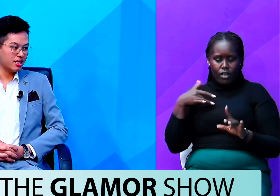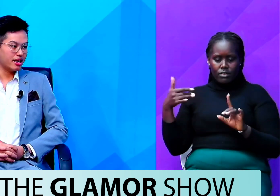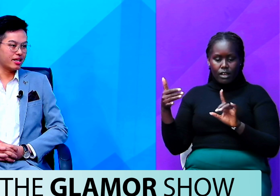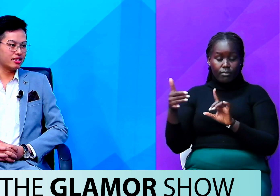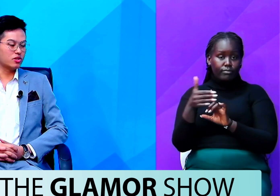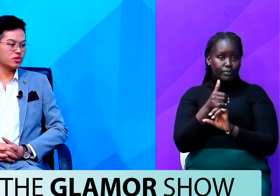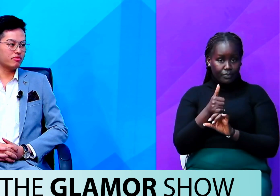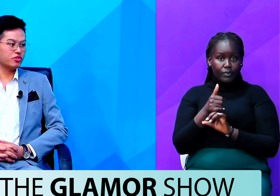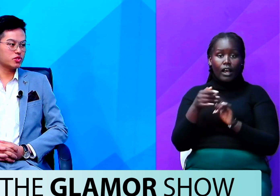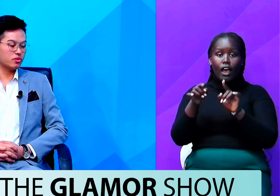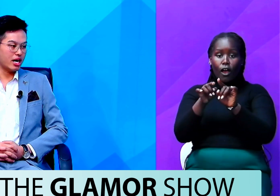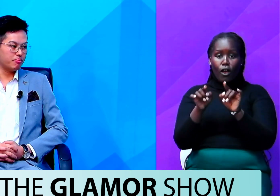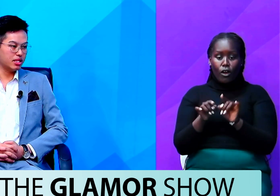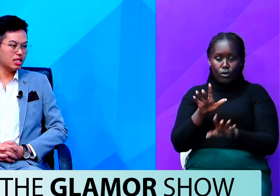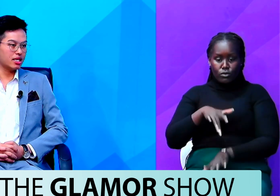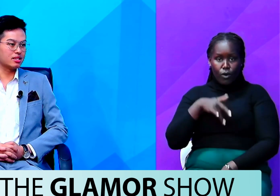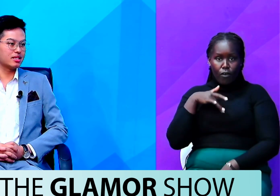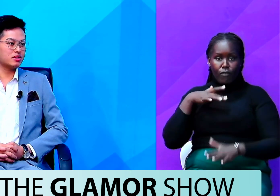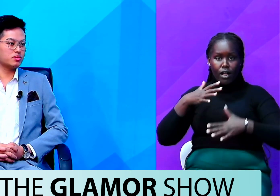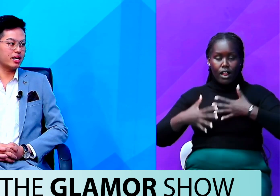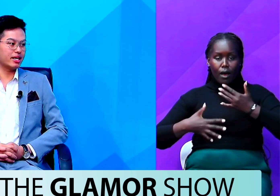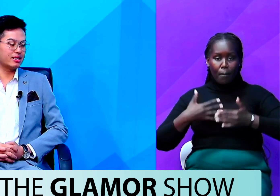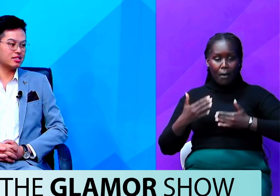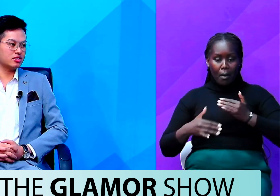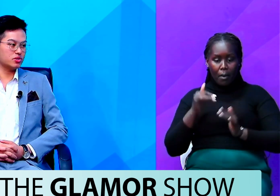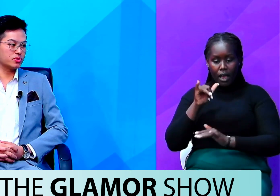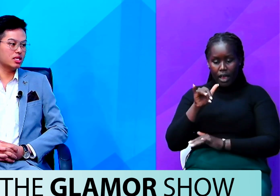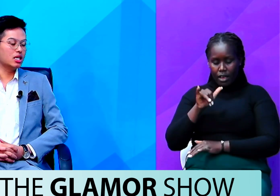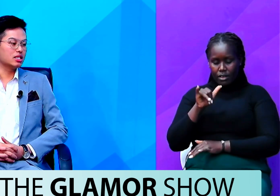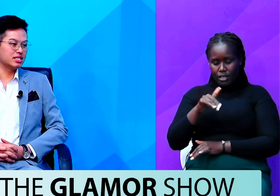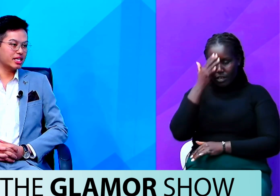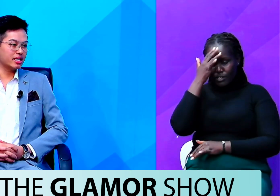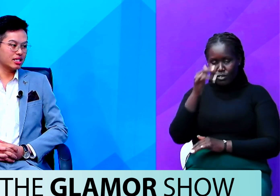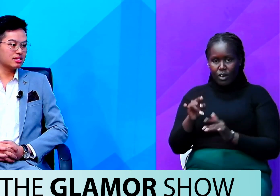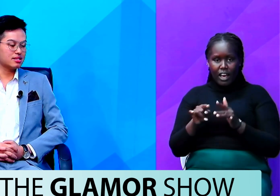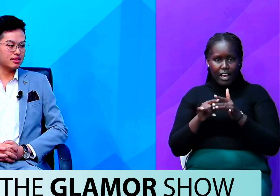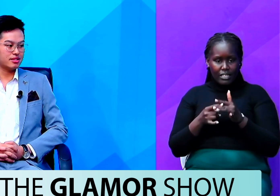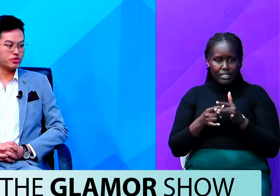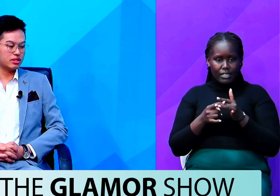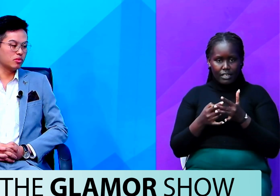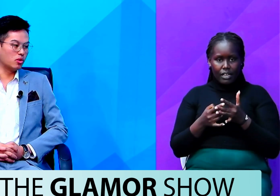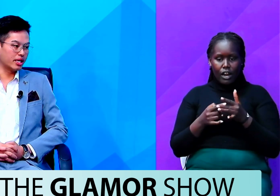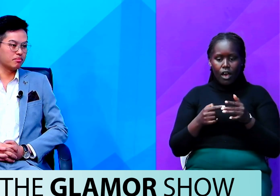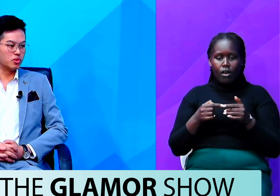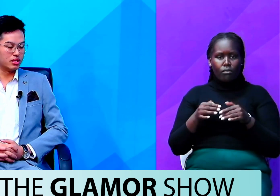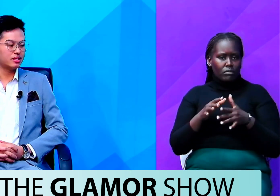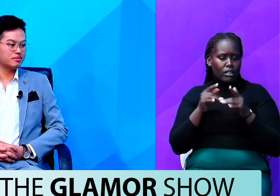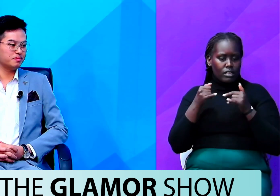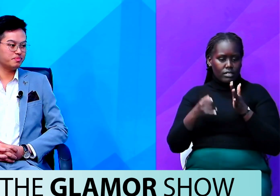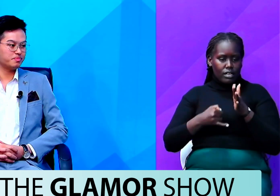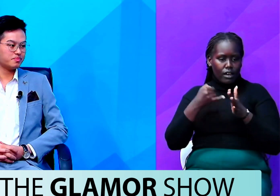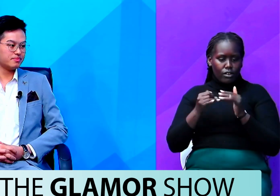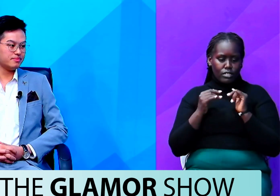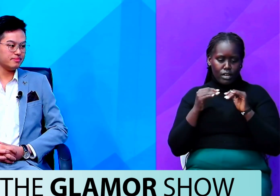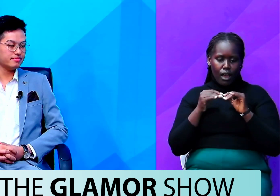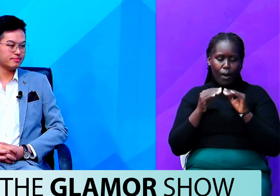accomplishment. And also I feel so happy, and that's why I start to digging in this industry more and more.